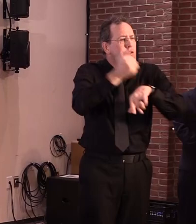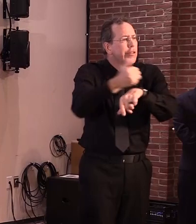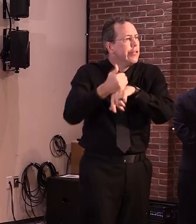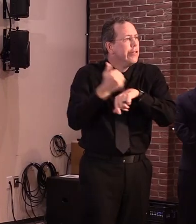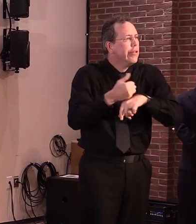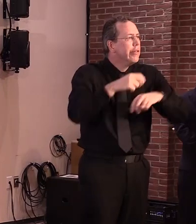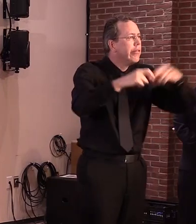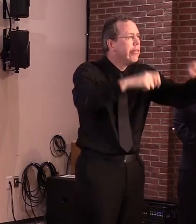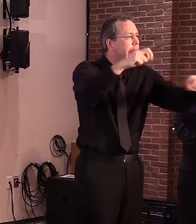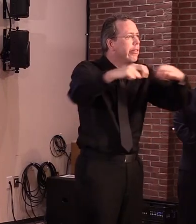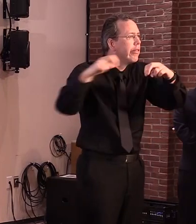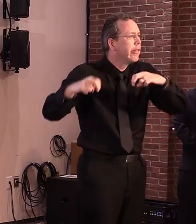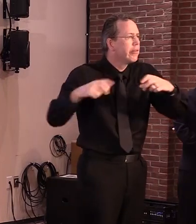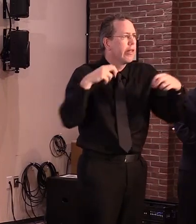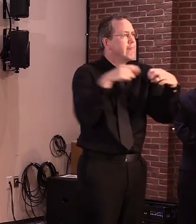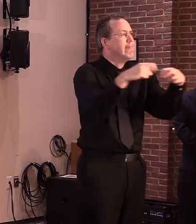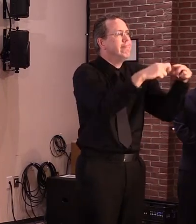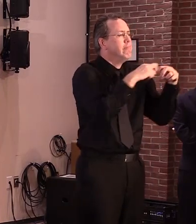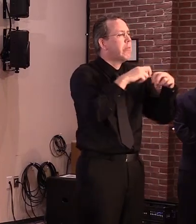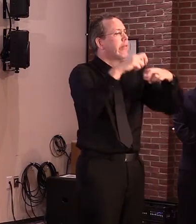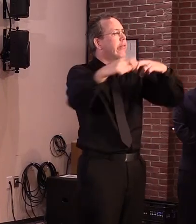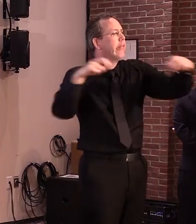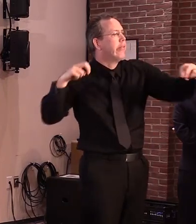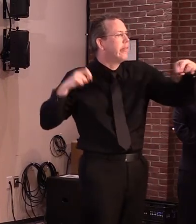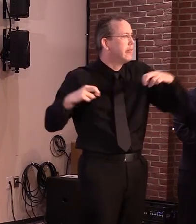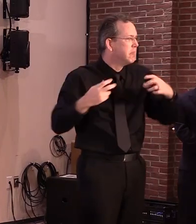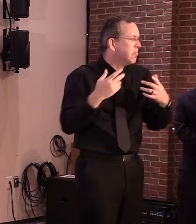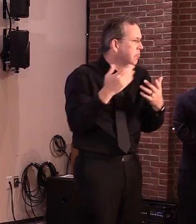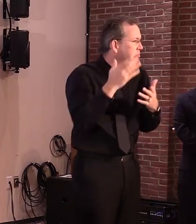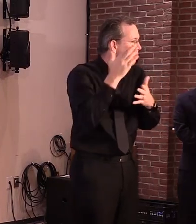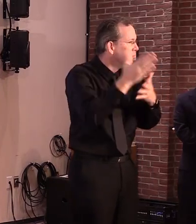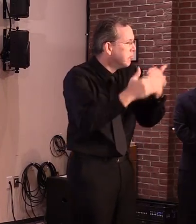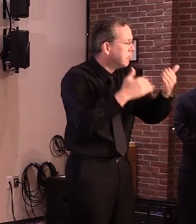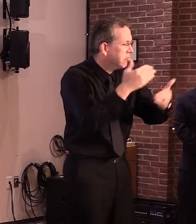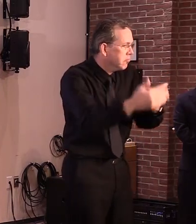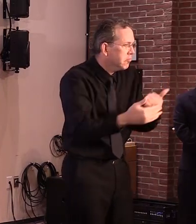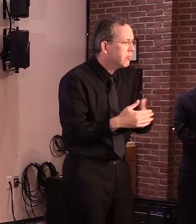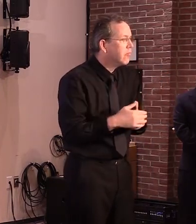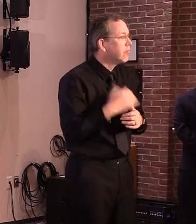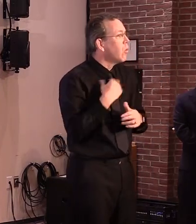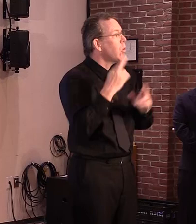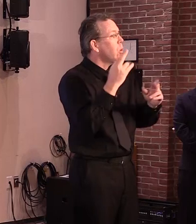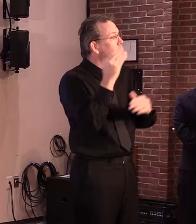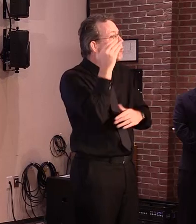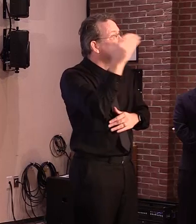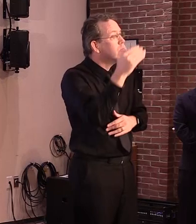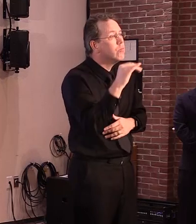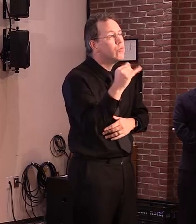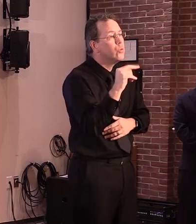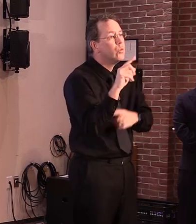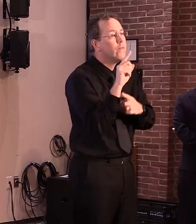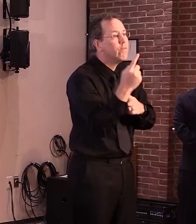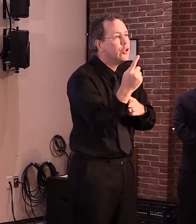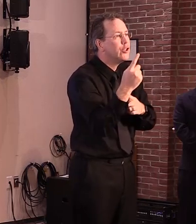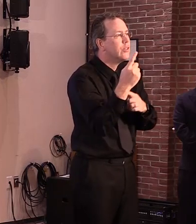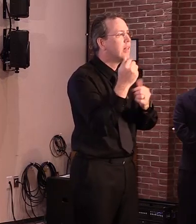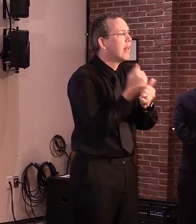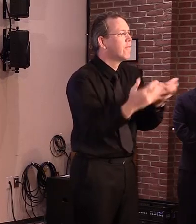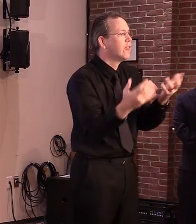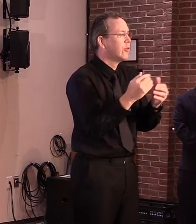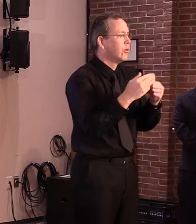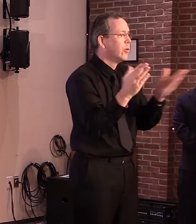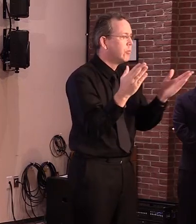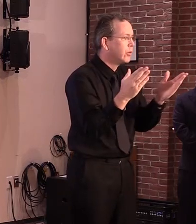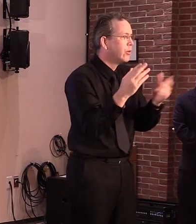to June 1st and have almost everything open to 25%, or at least announce that opening